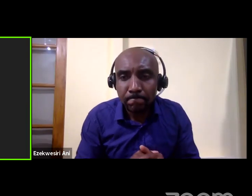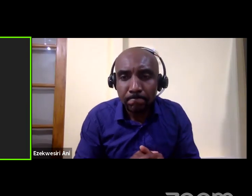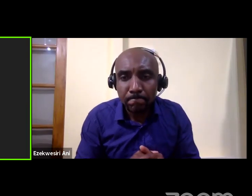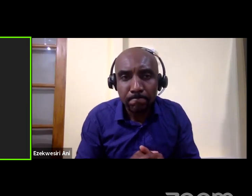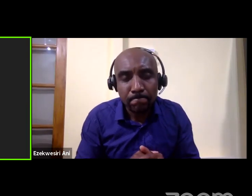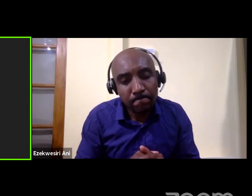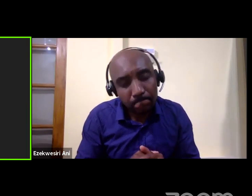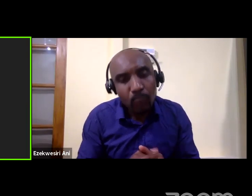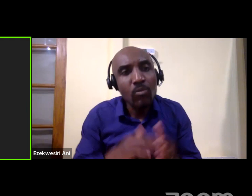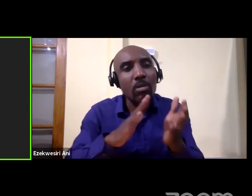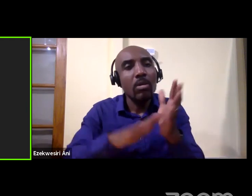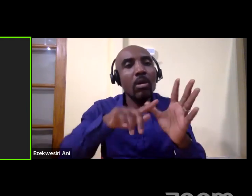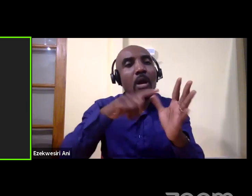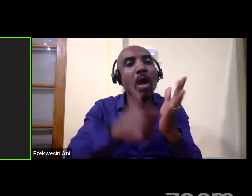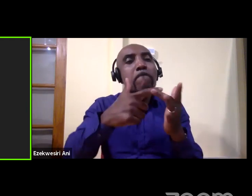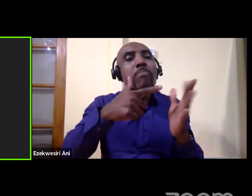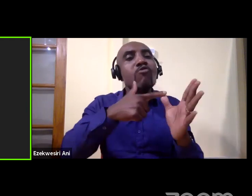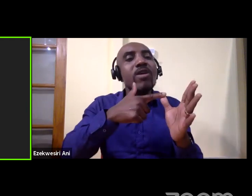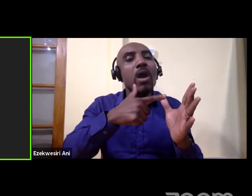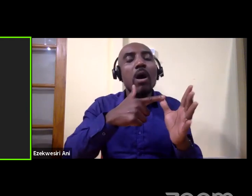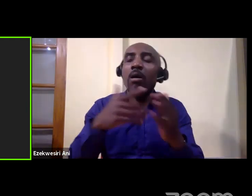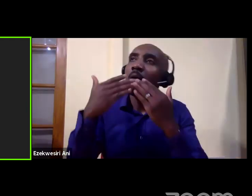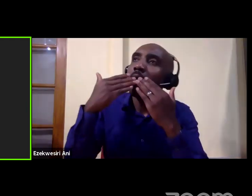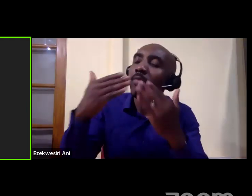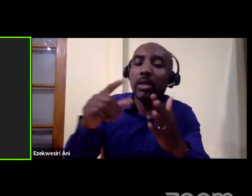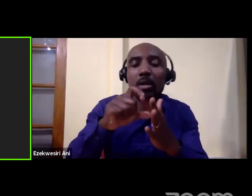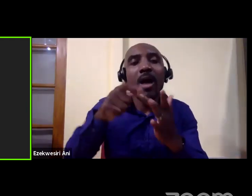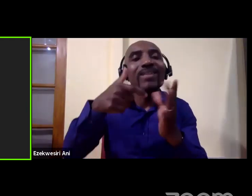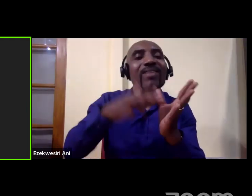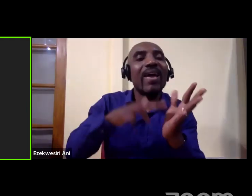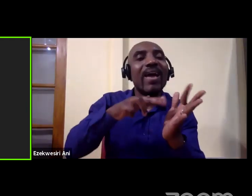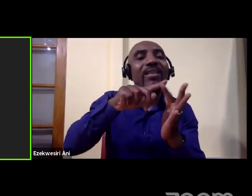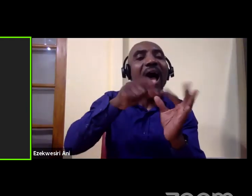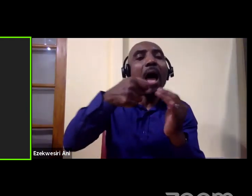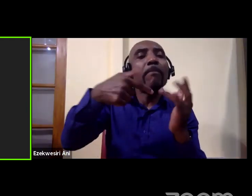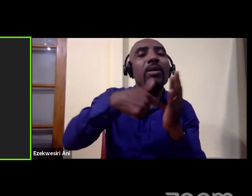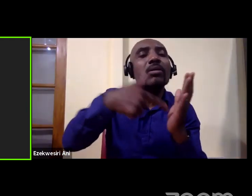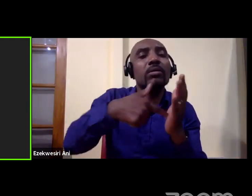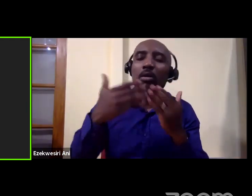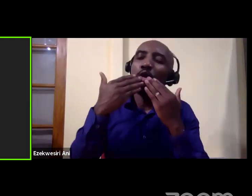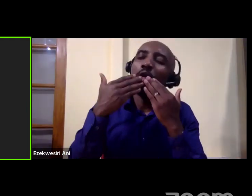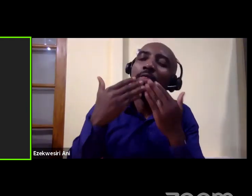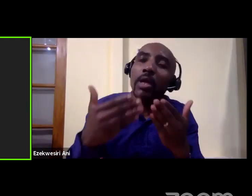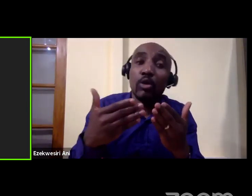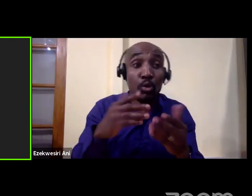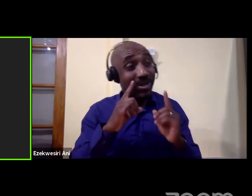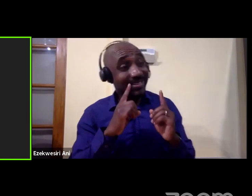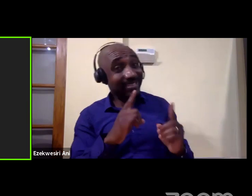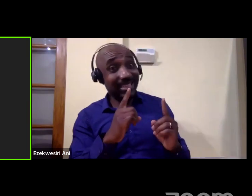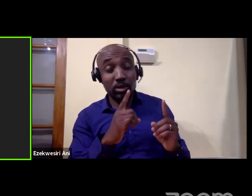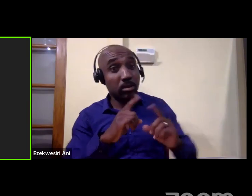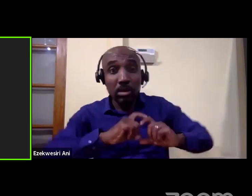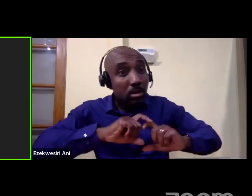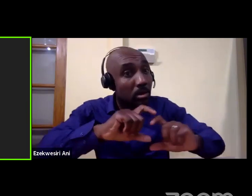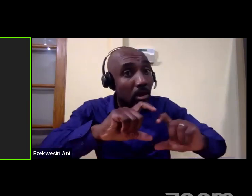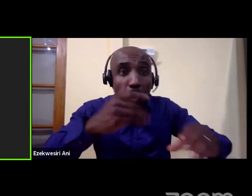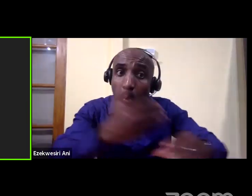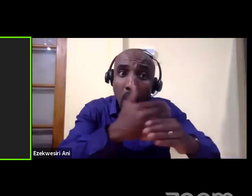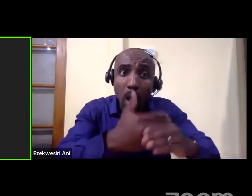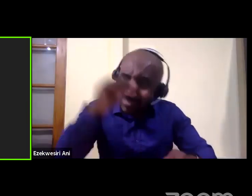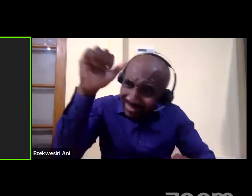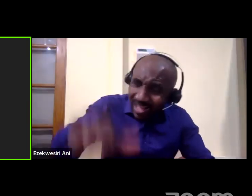And Maria thanks Diane Abbott for highlighting that teachers haven't stopped working, no matter